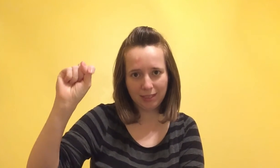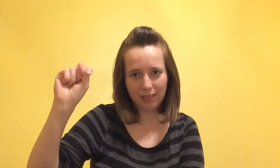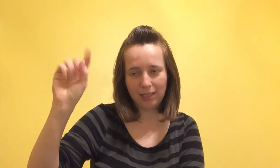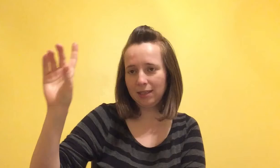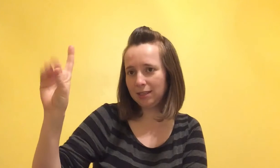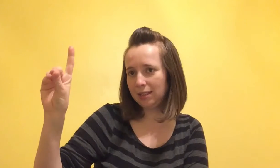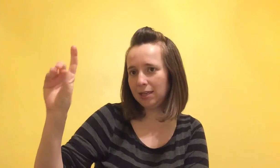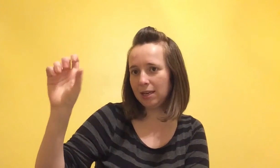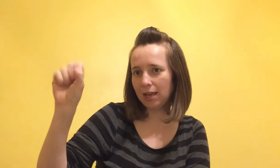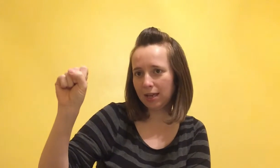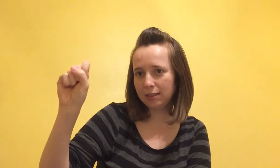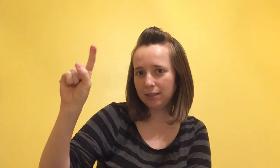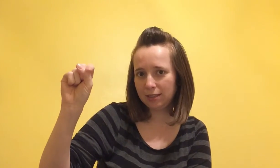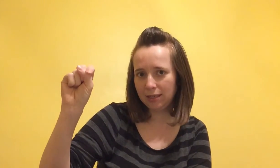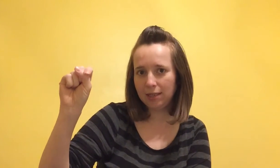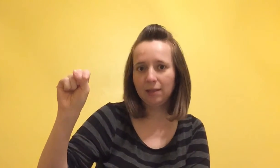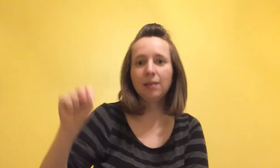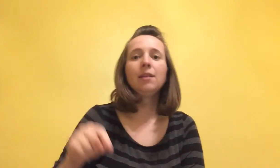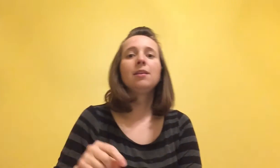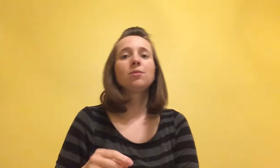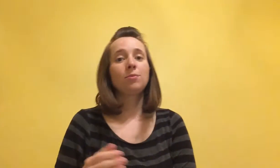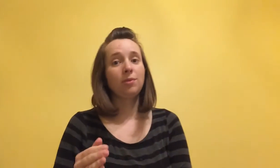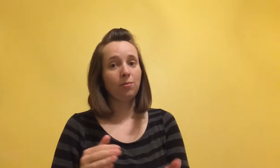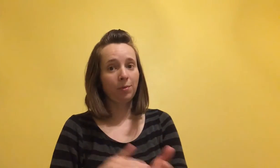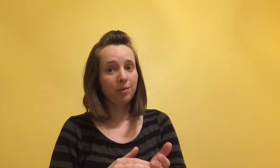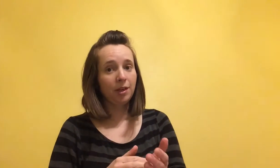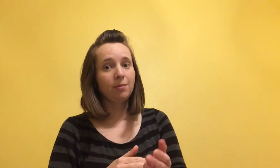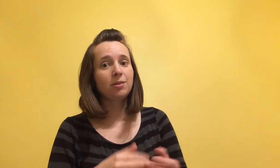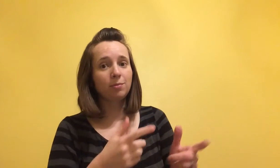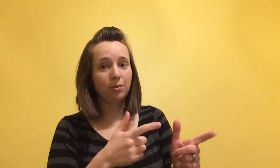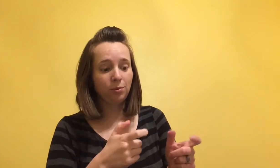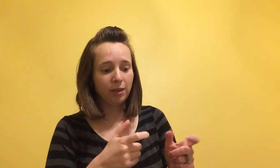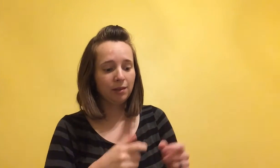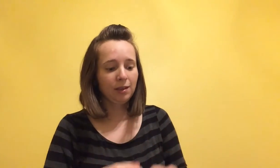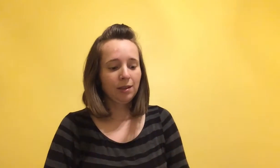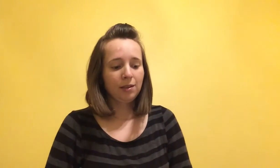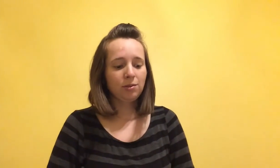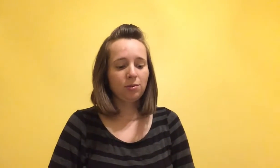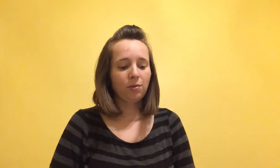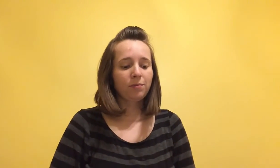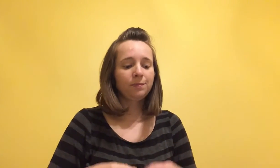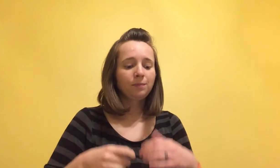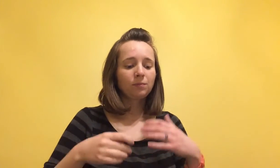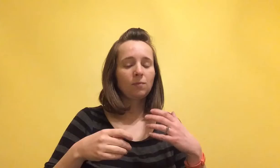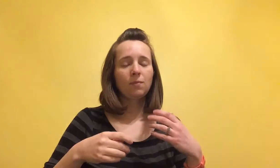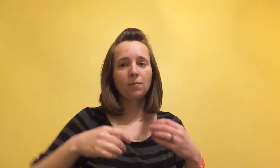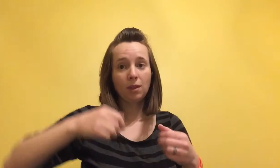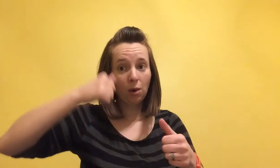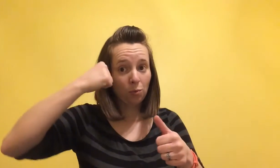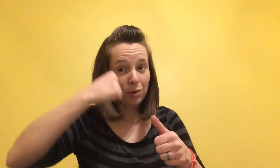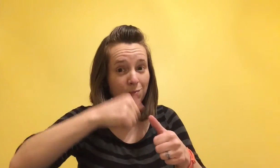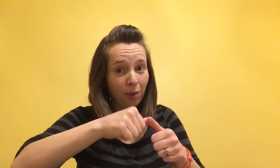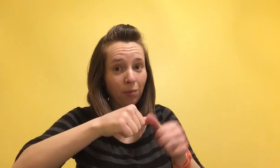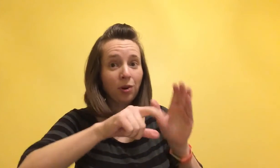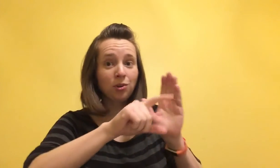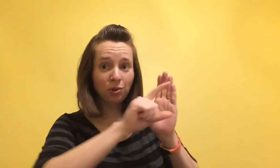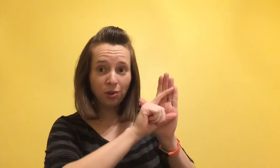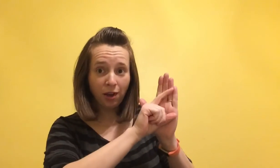T, D, S, T. So we'll do that one more time, but just real quick. So remember on your